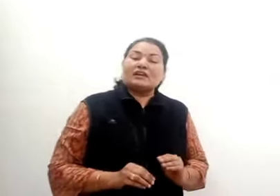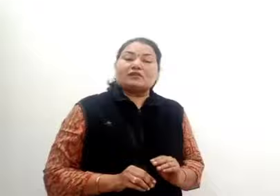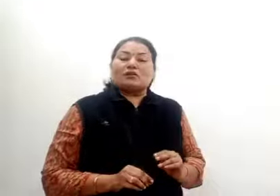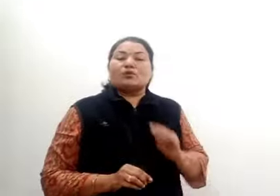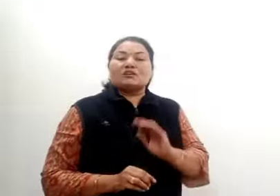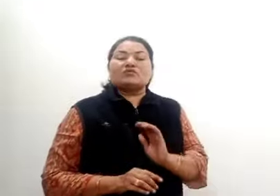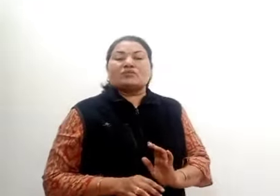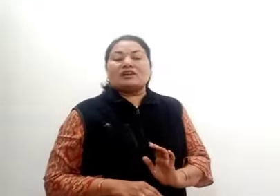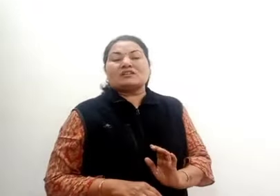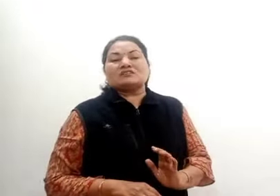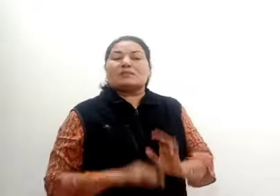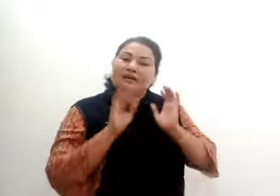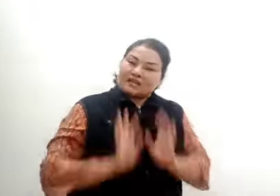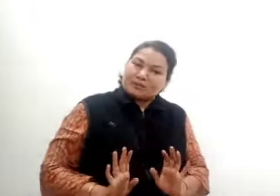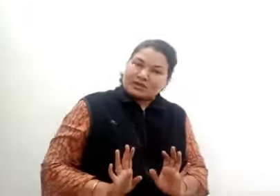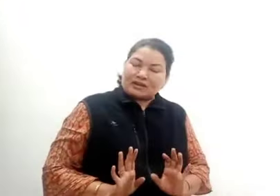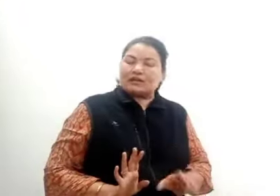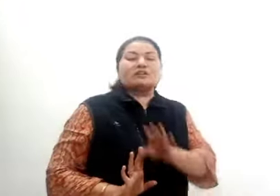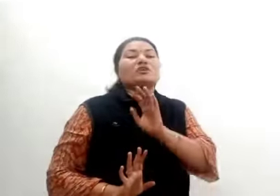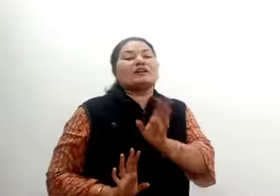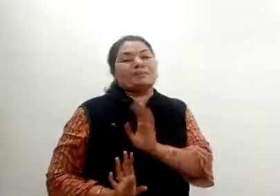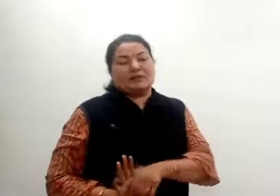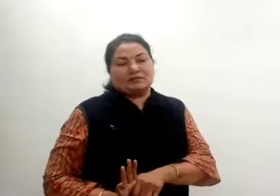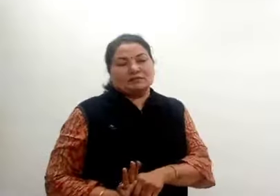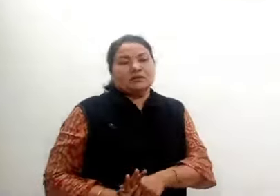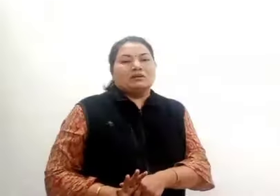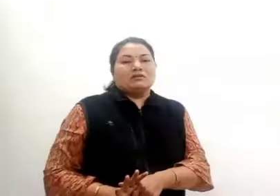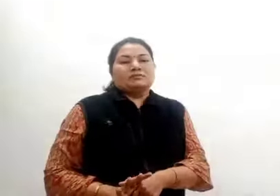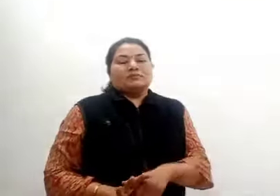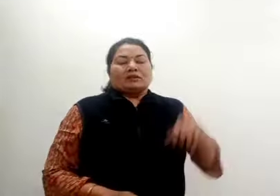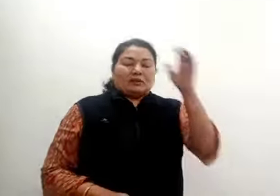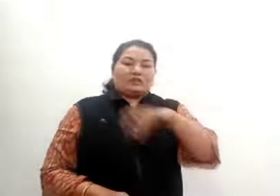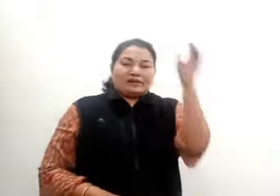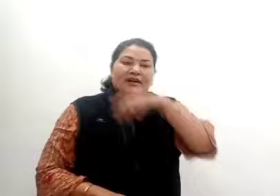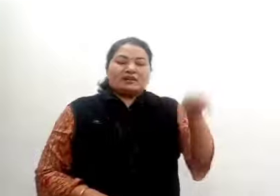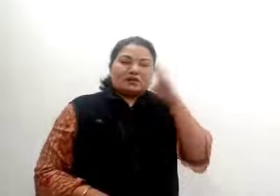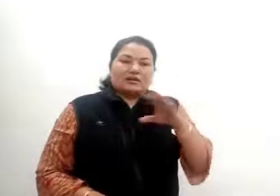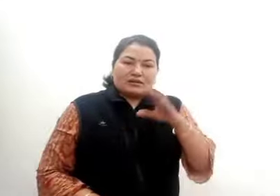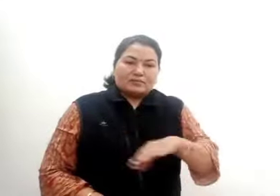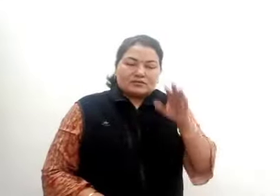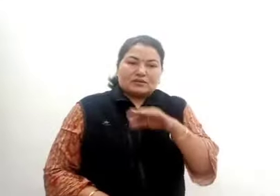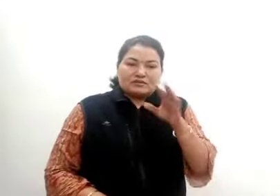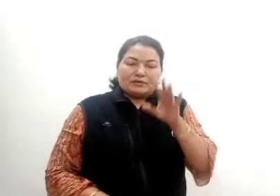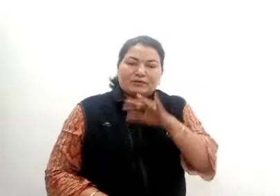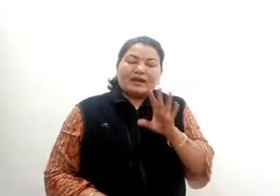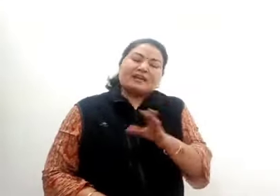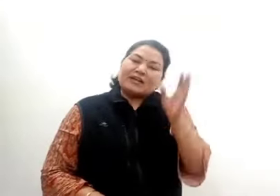that bolus which went in the stomach, let it be there, it is not happening. It will get simplified and then it will